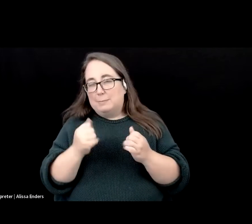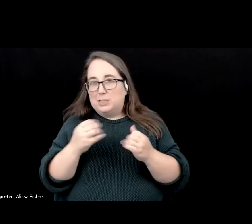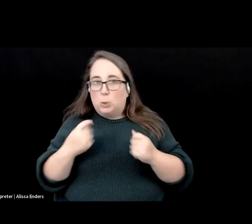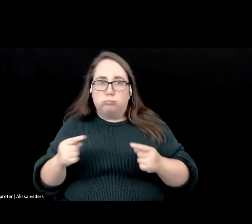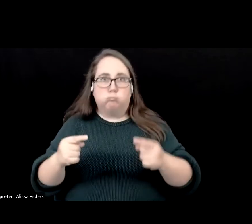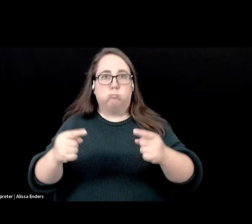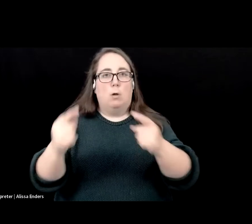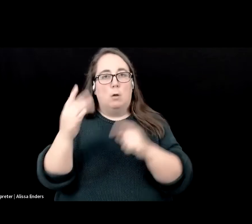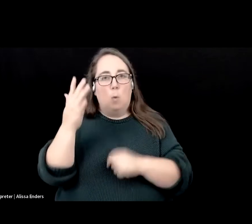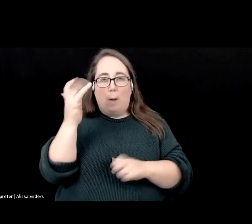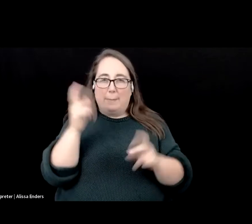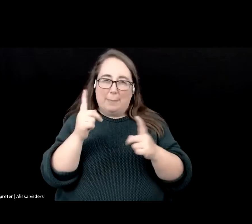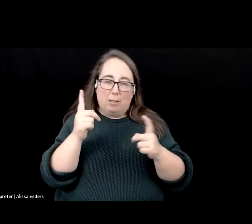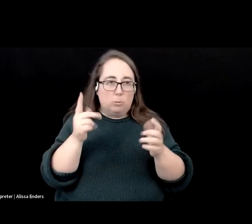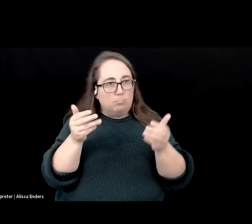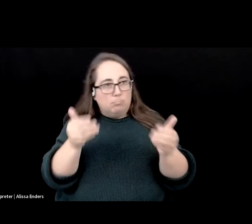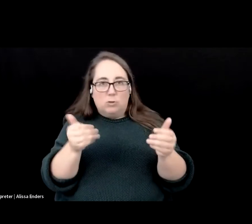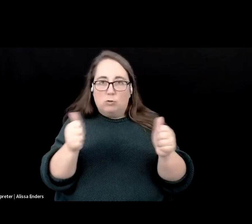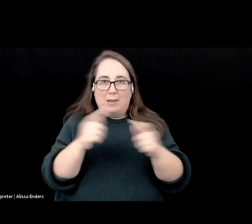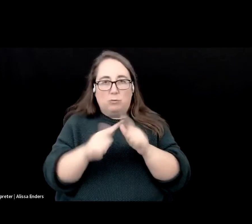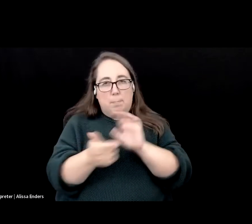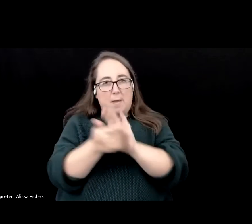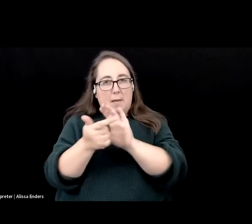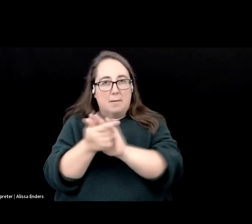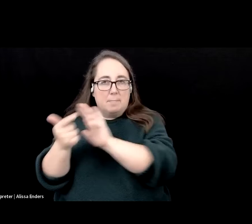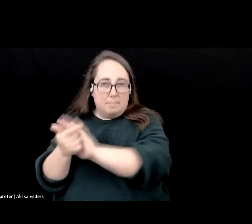why efforts to ban it have been so fierce.